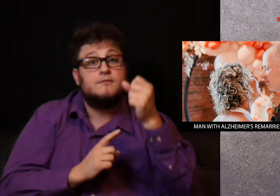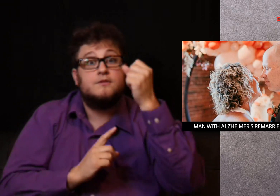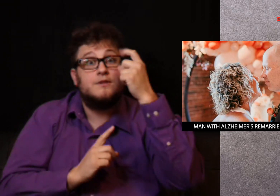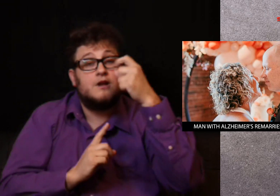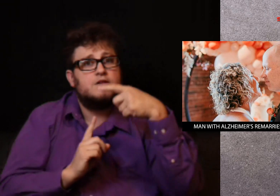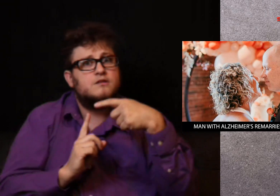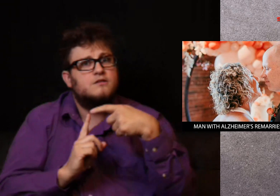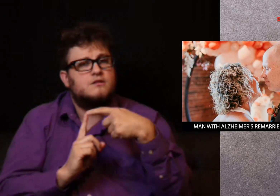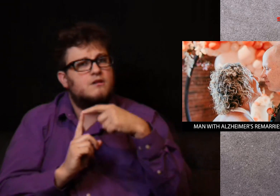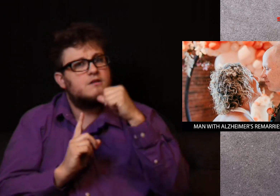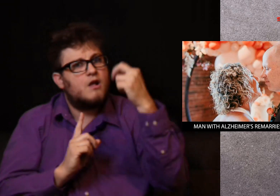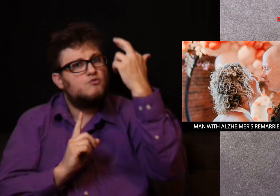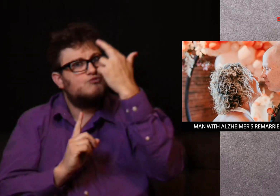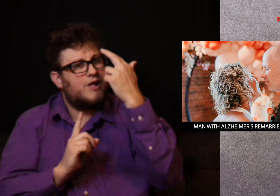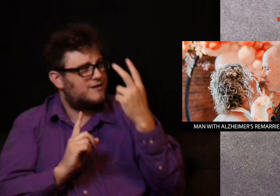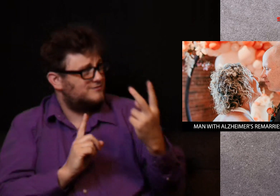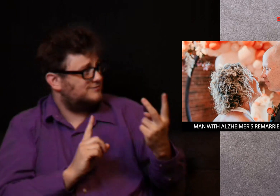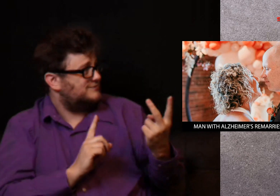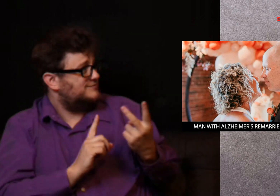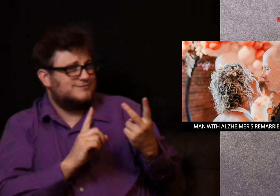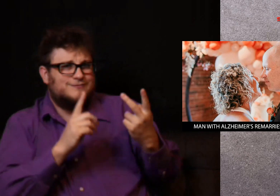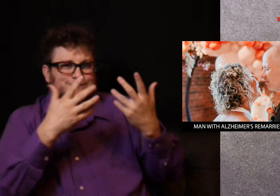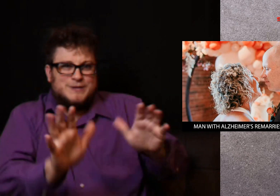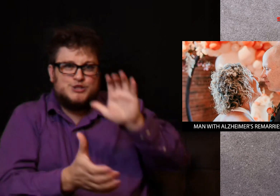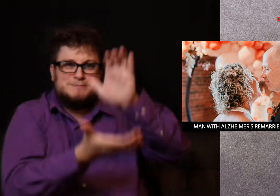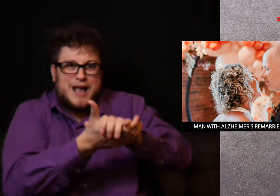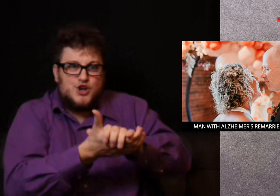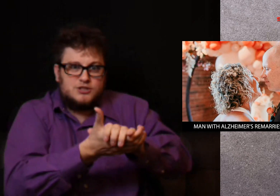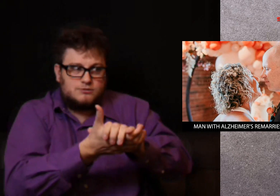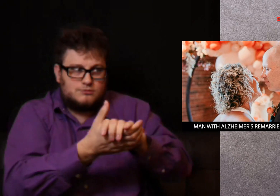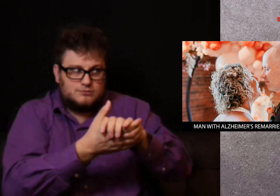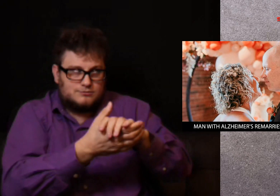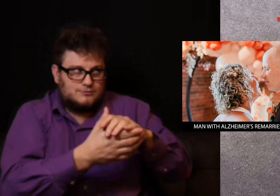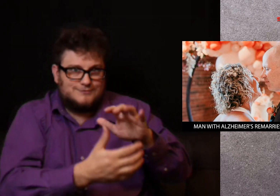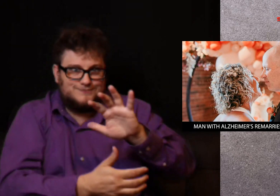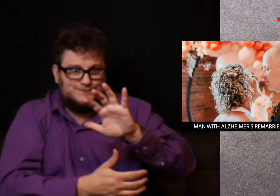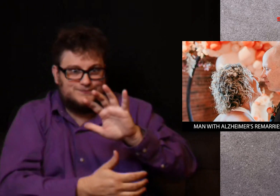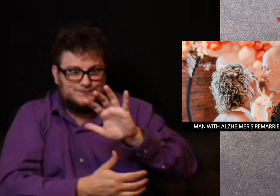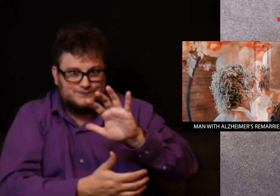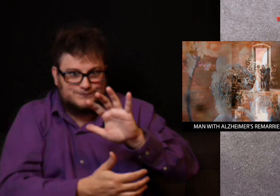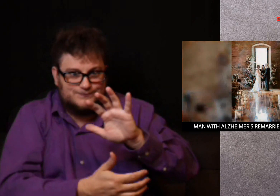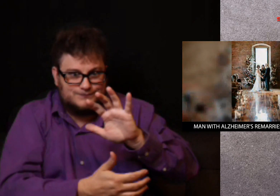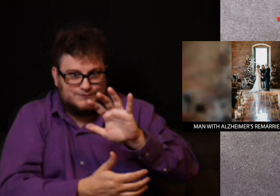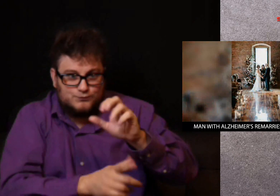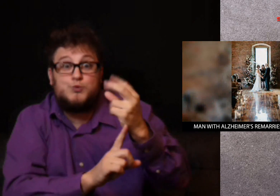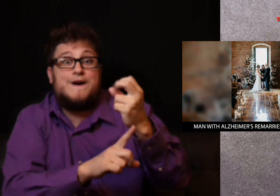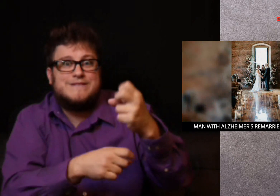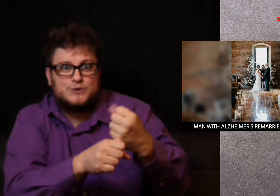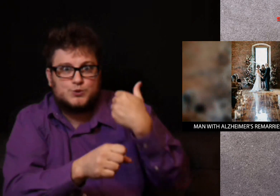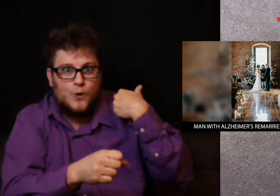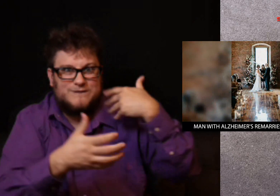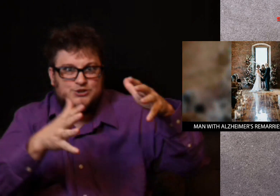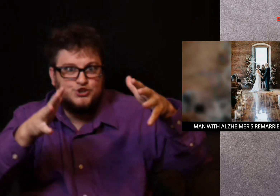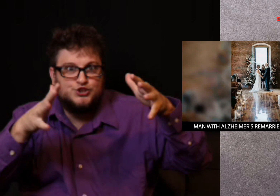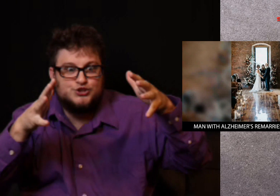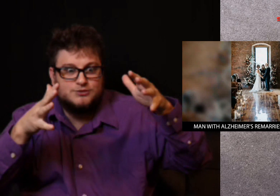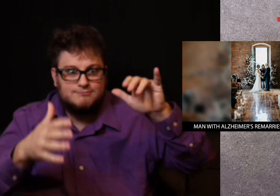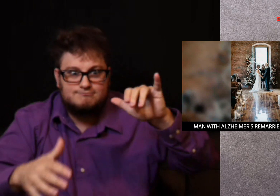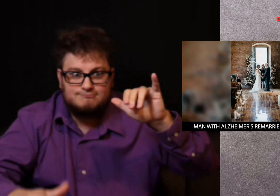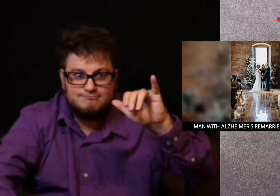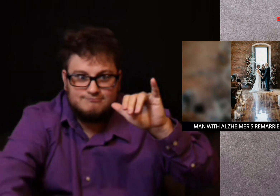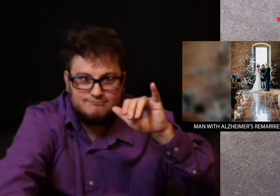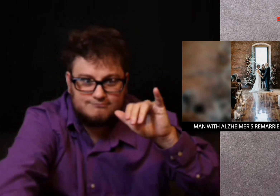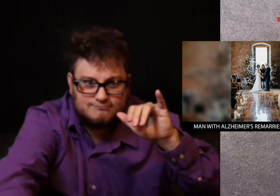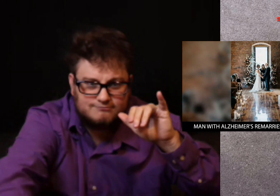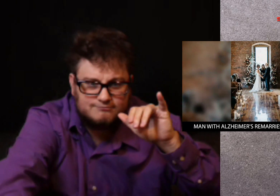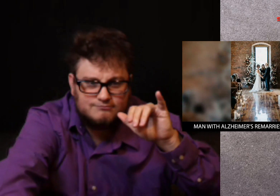But what he did not realize is that they already got married 12 years